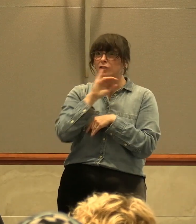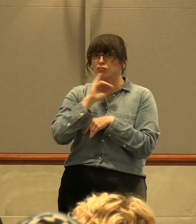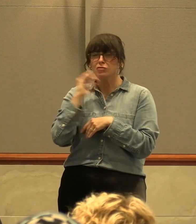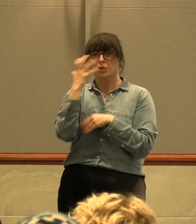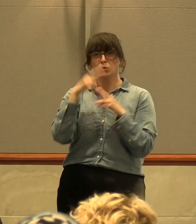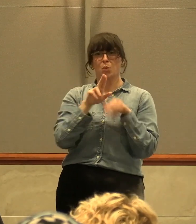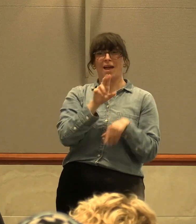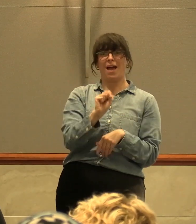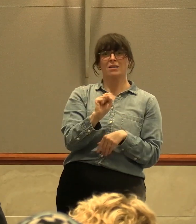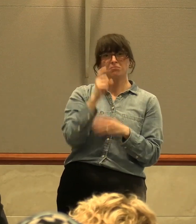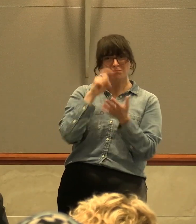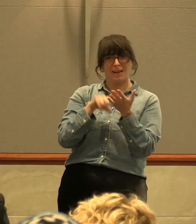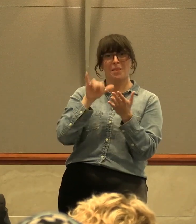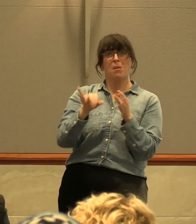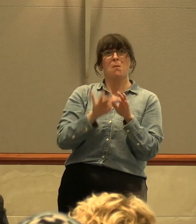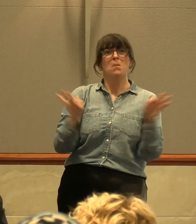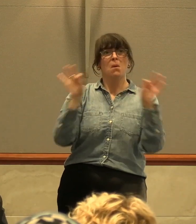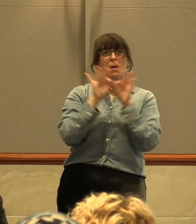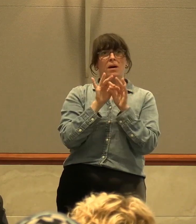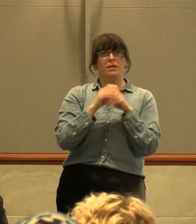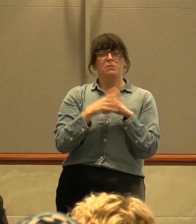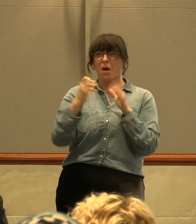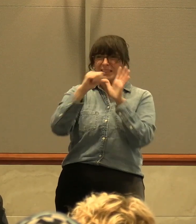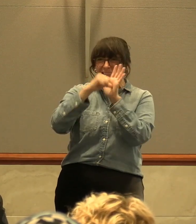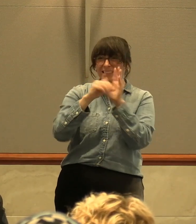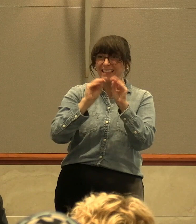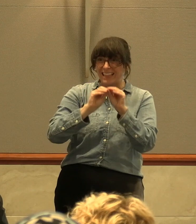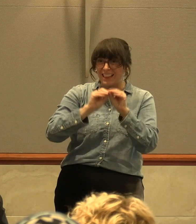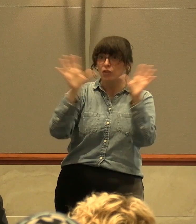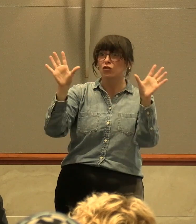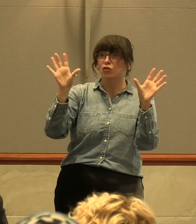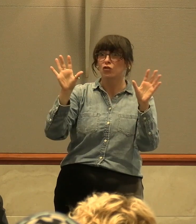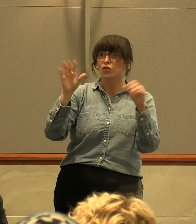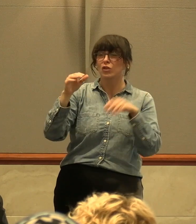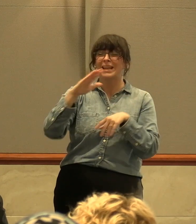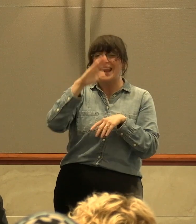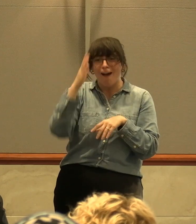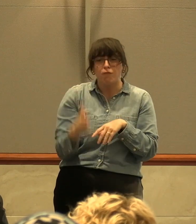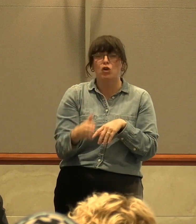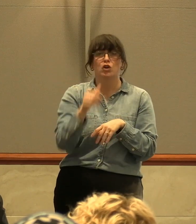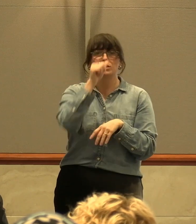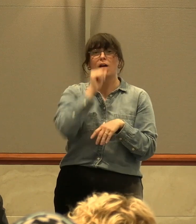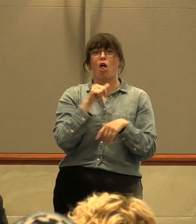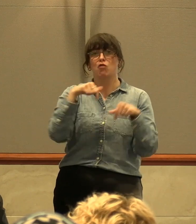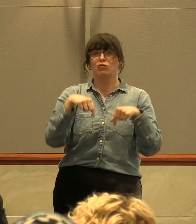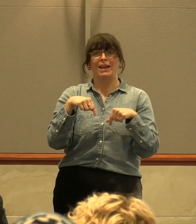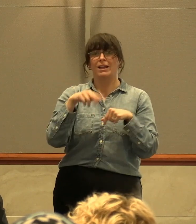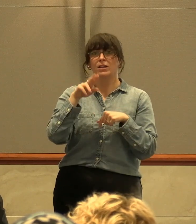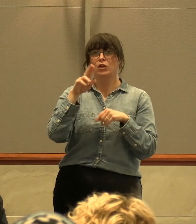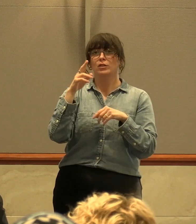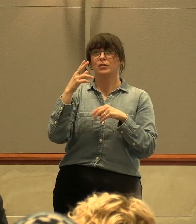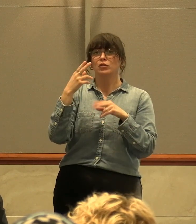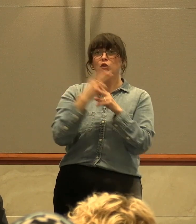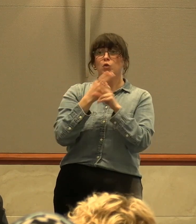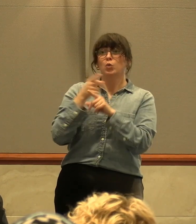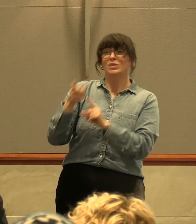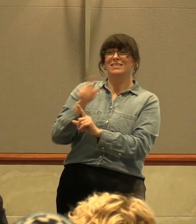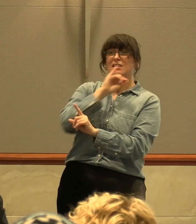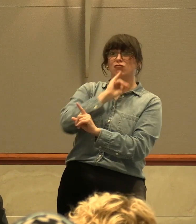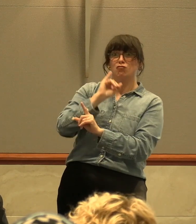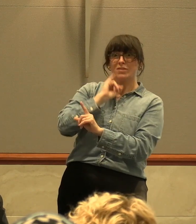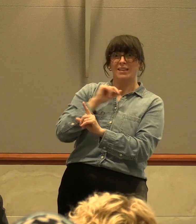States, and to make it clear that we will never tolerate the use of